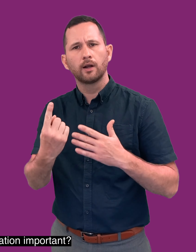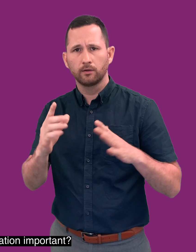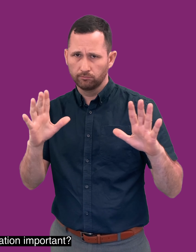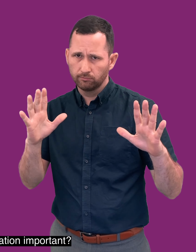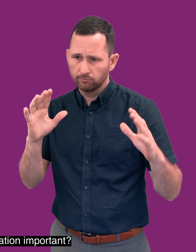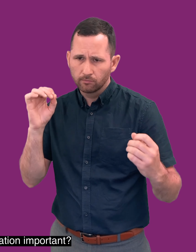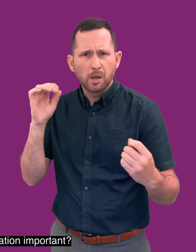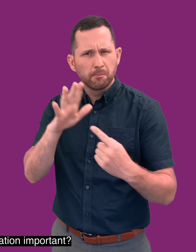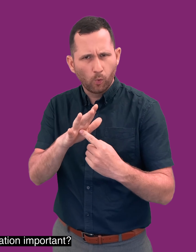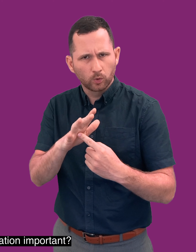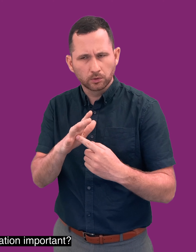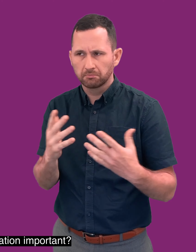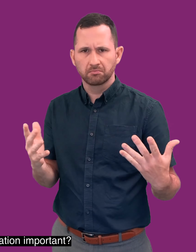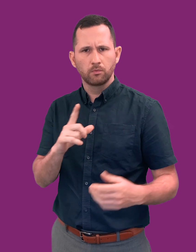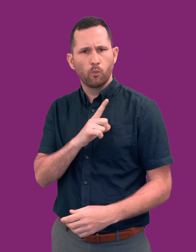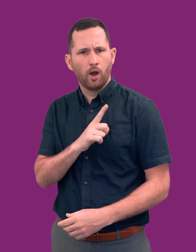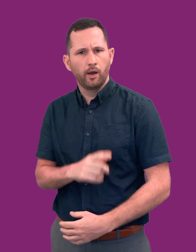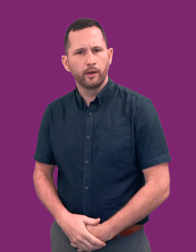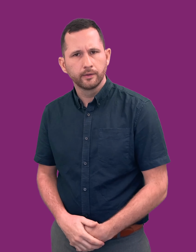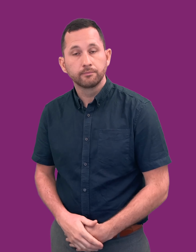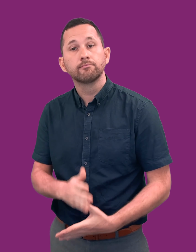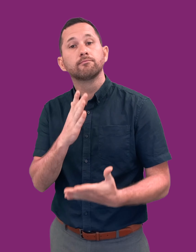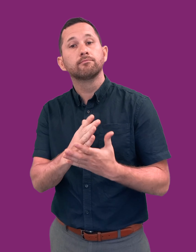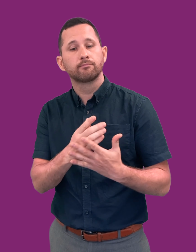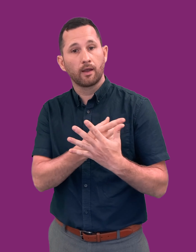Why is self-isolation important?